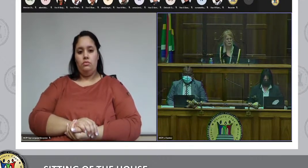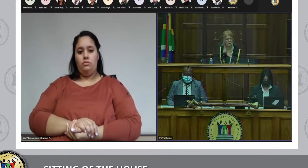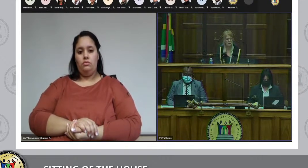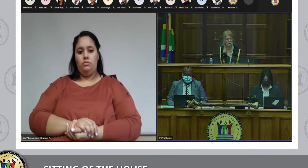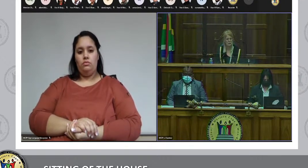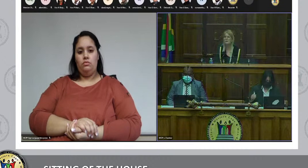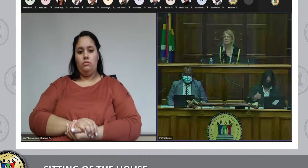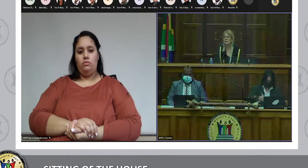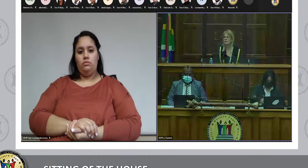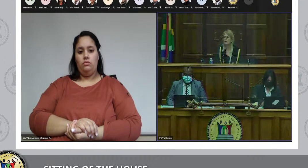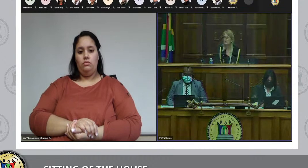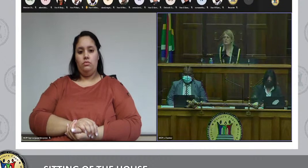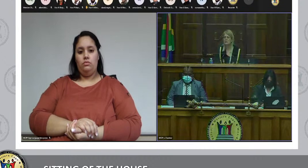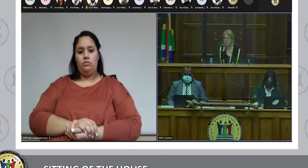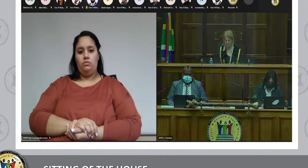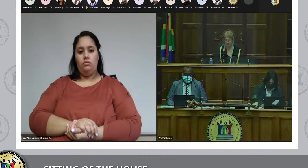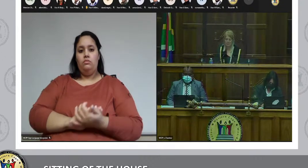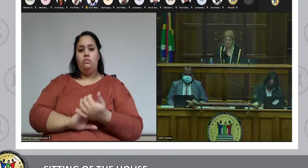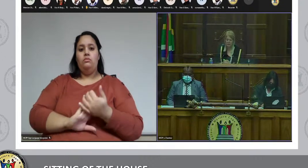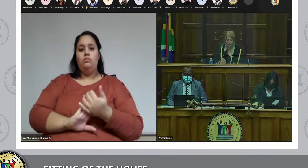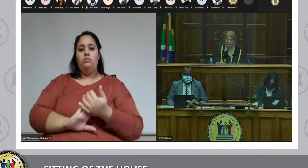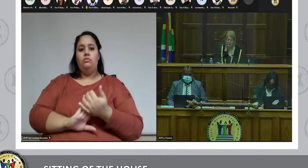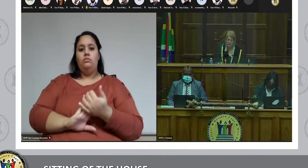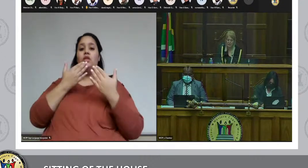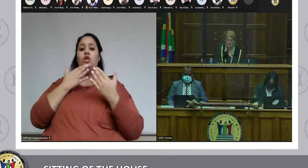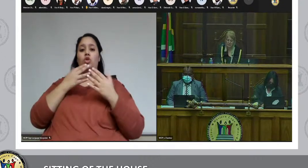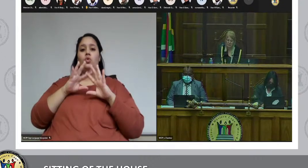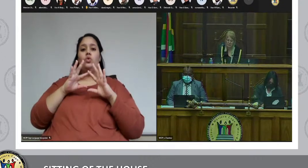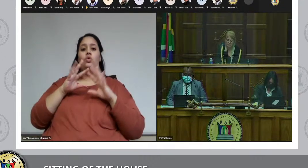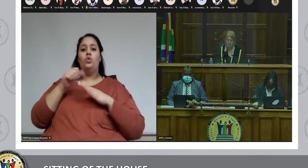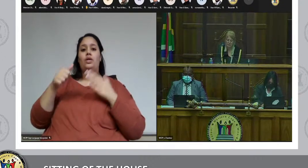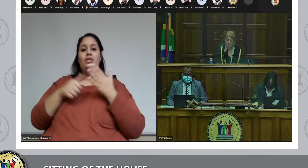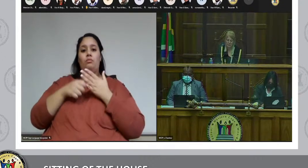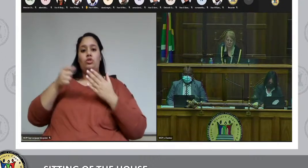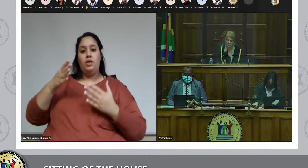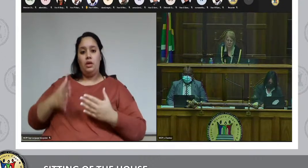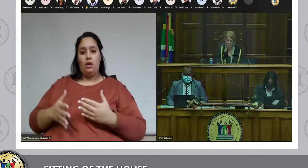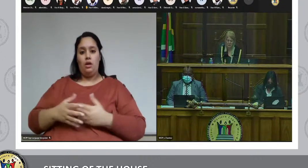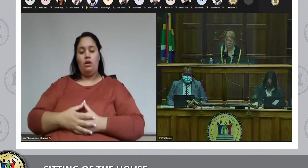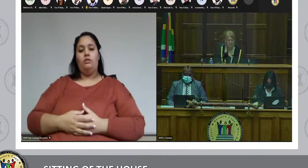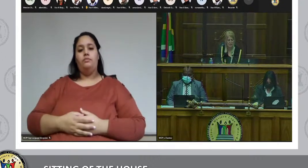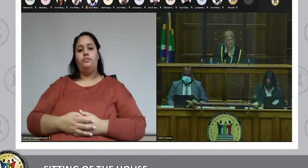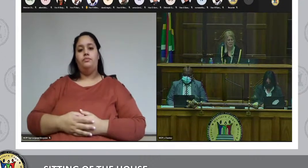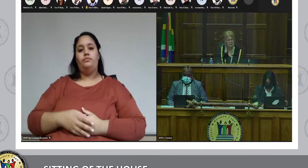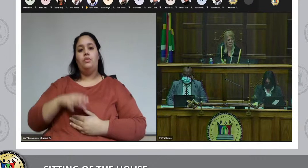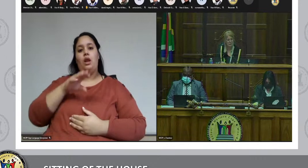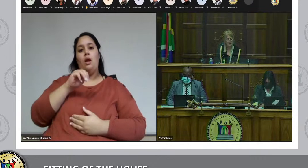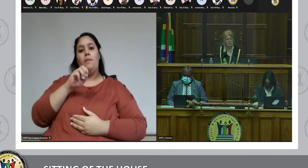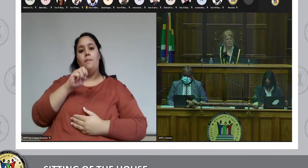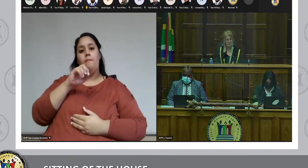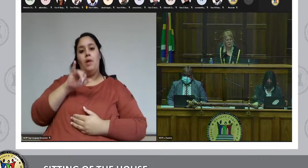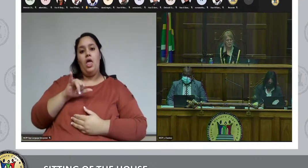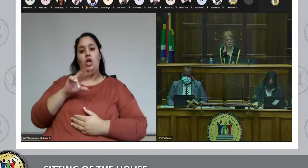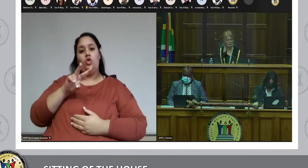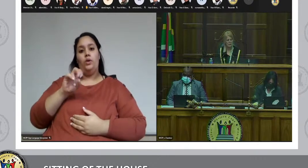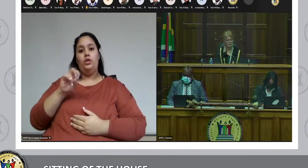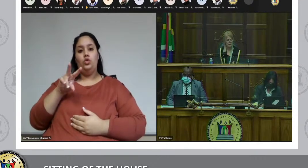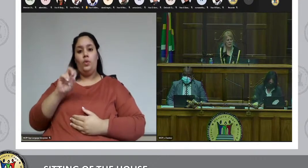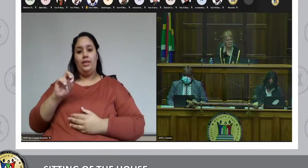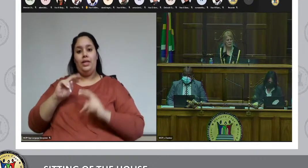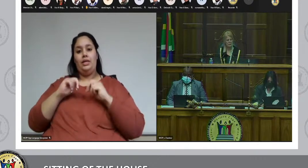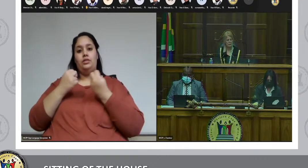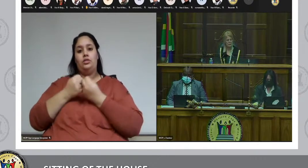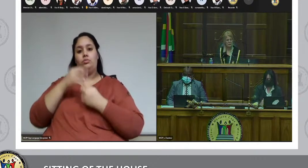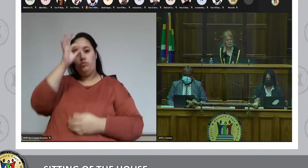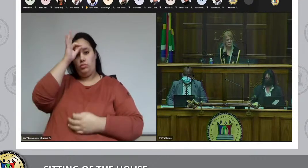Thank you, Deputy Speaker. Deputy Speaker, in May 2020, the National Police Minister released a statement